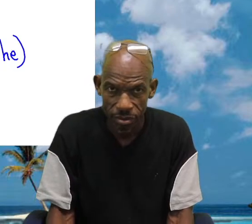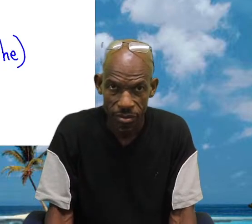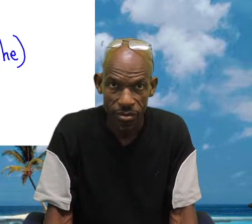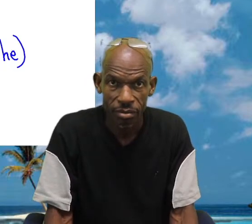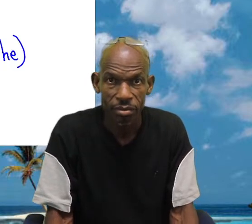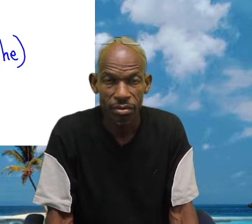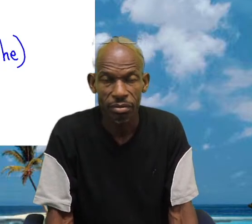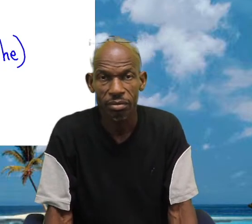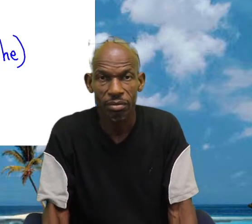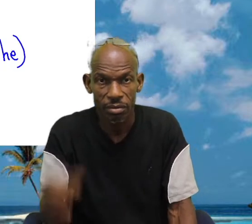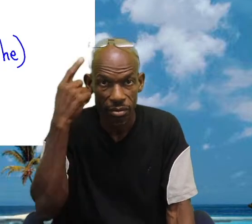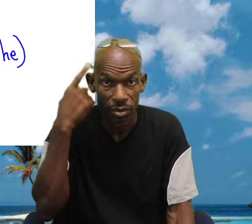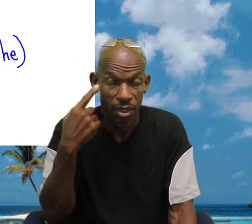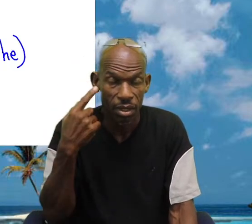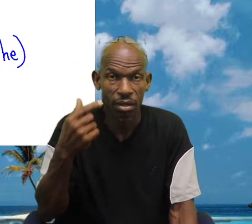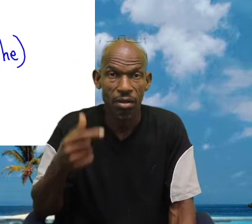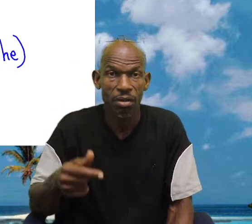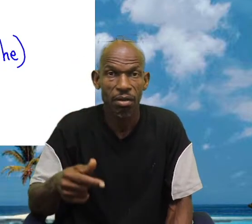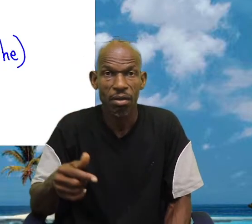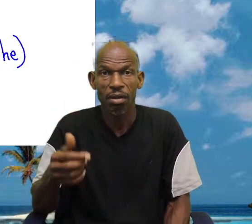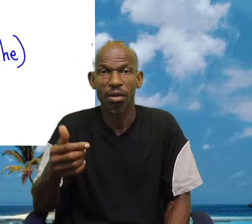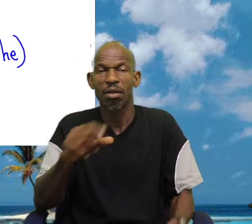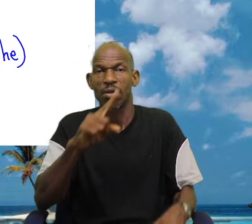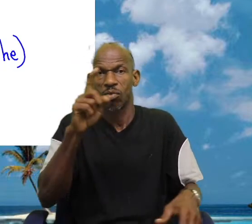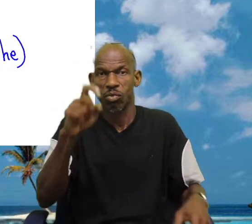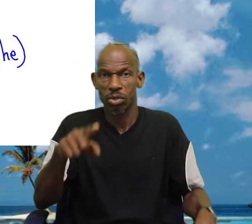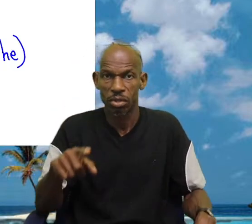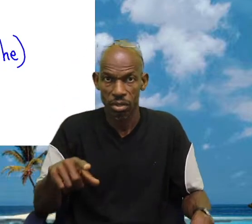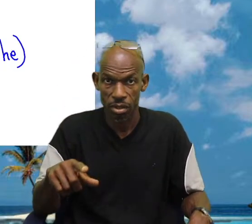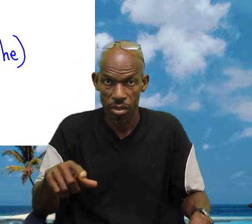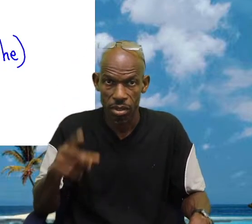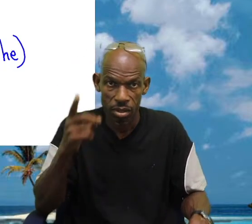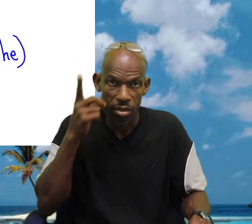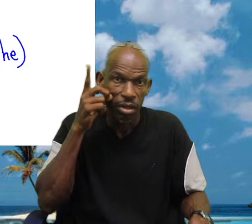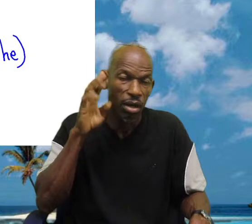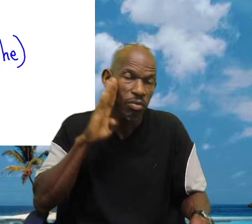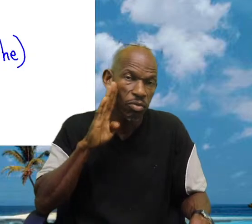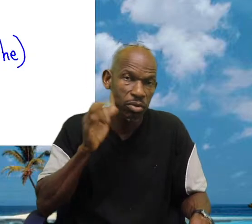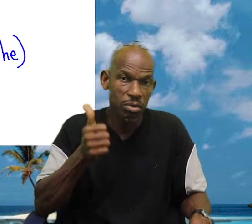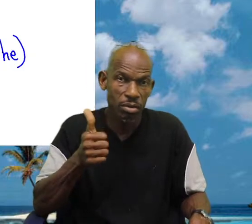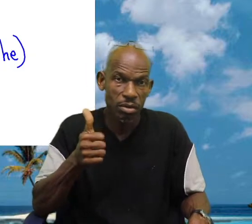Okay, Sabriki, anybody else have a question for me? Donna, are you okay?